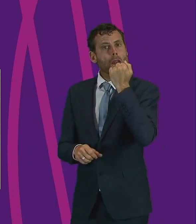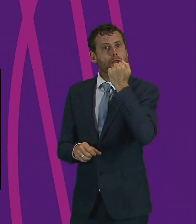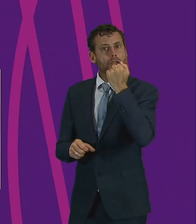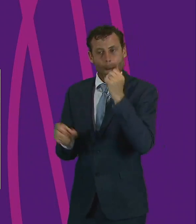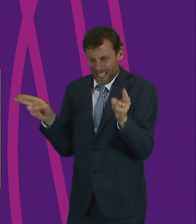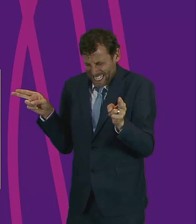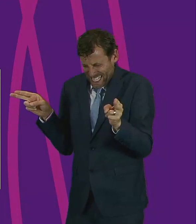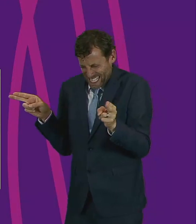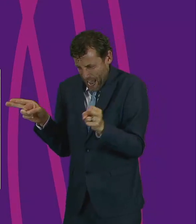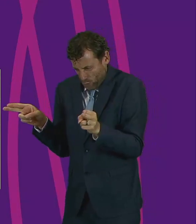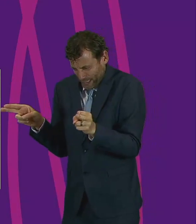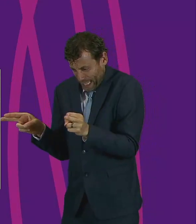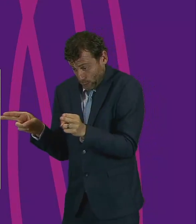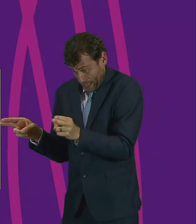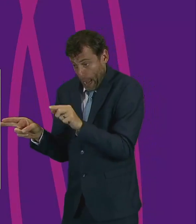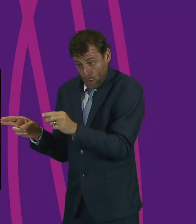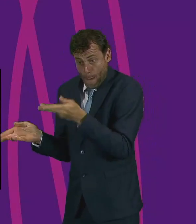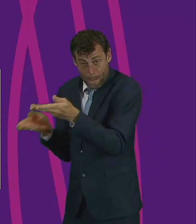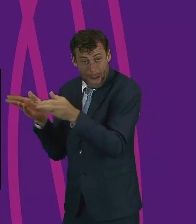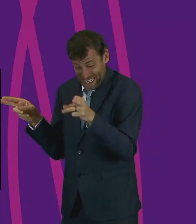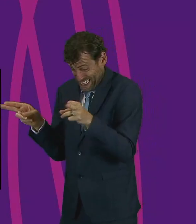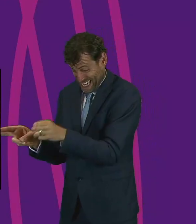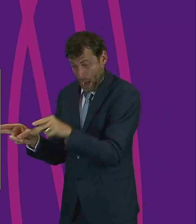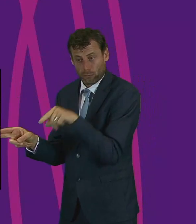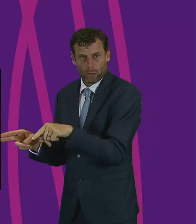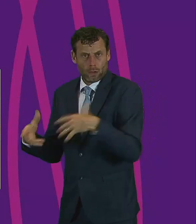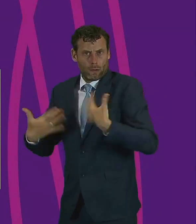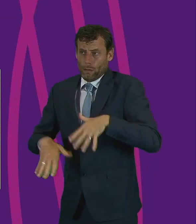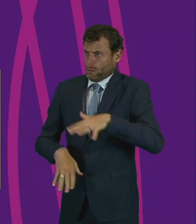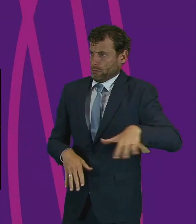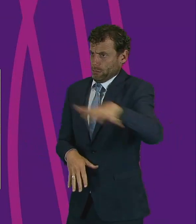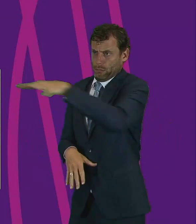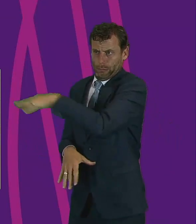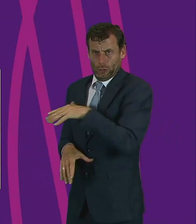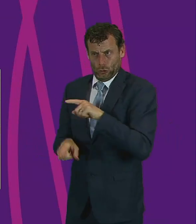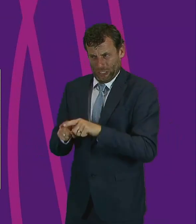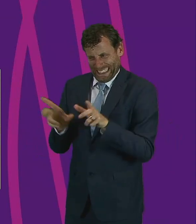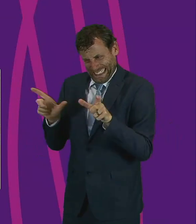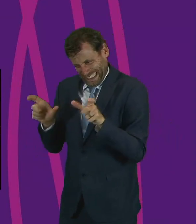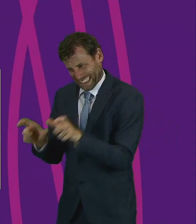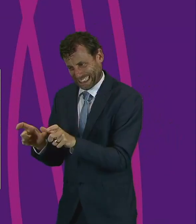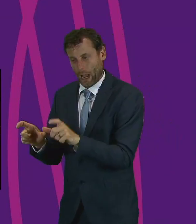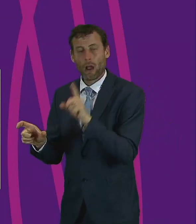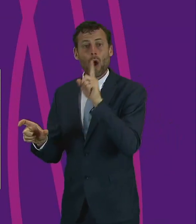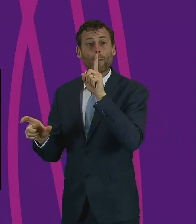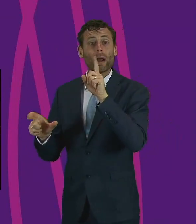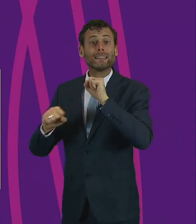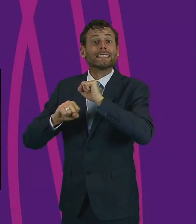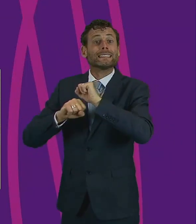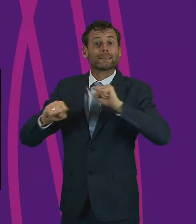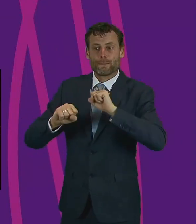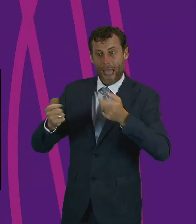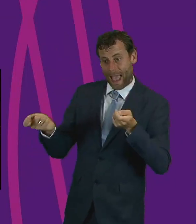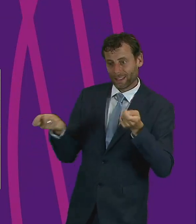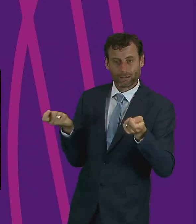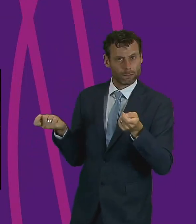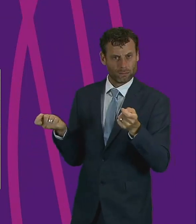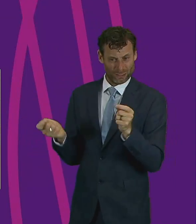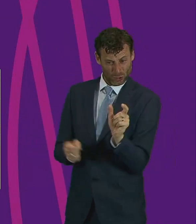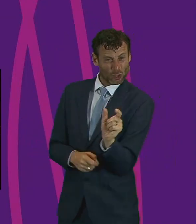achieved that by all that it has done, all that it has sacrificed. But the headroom is small. And so we need